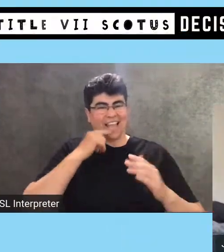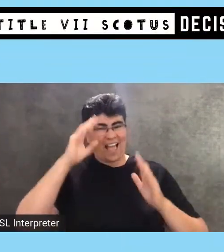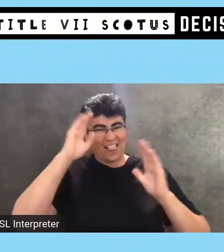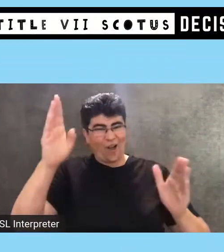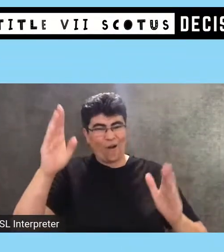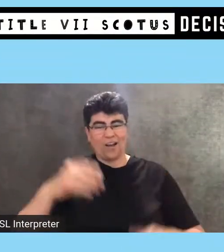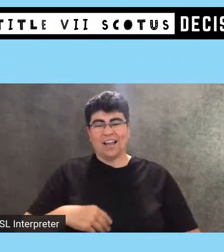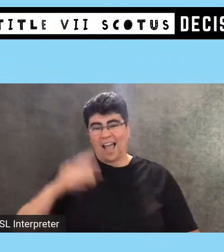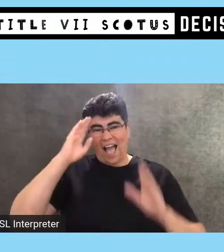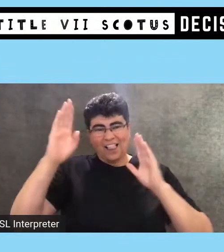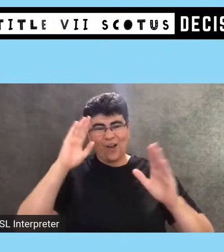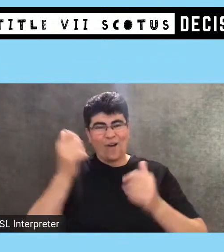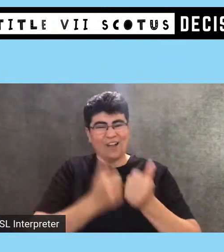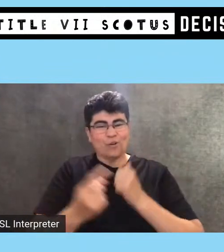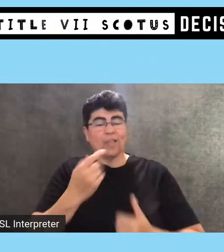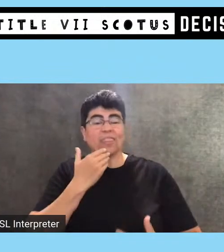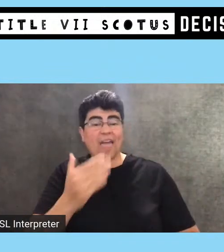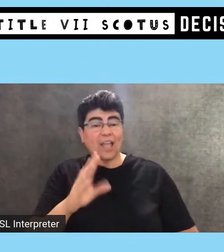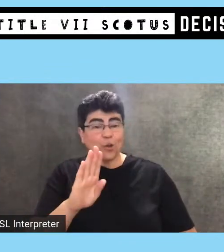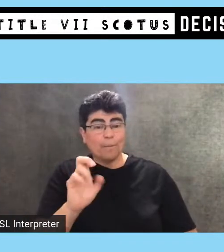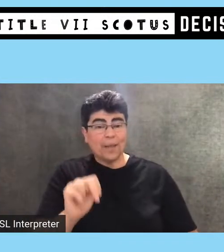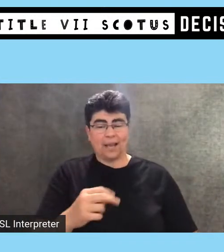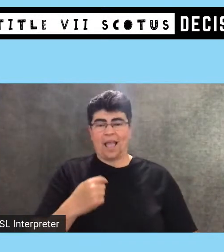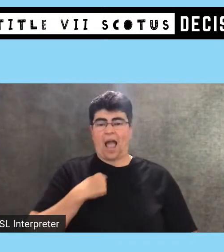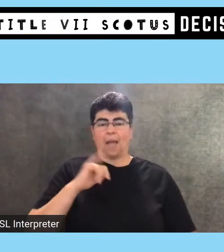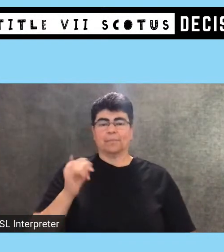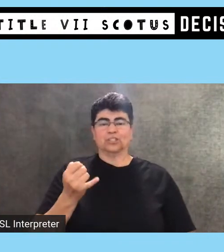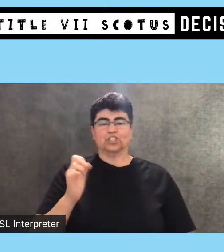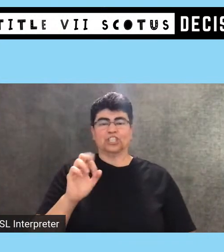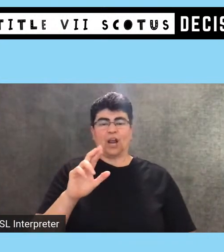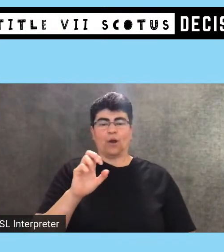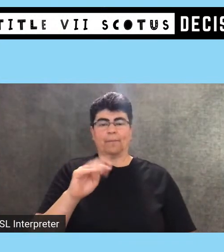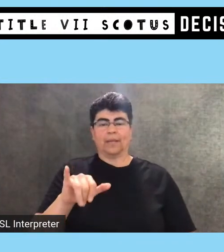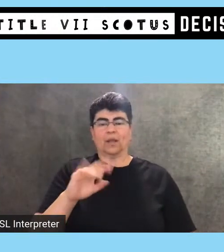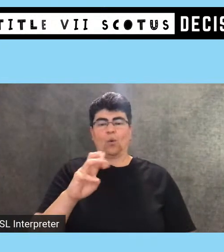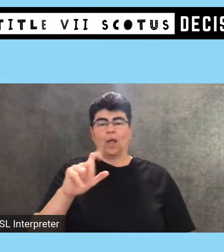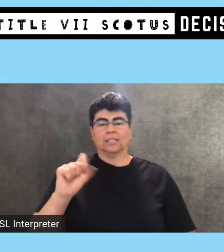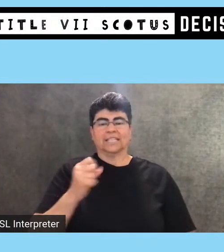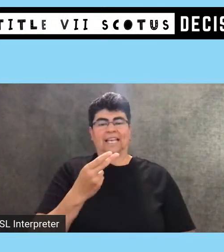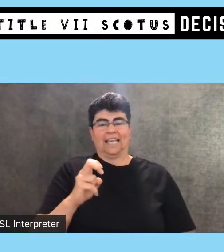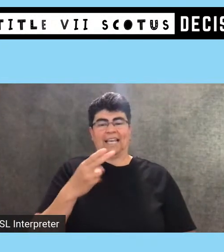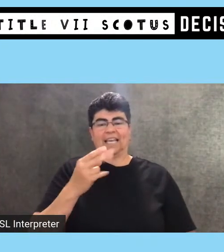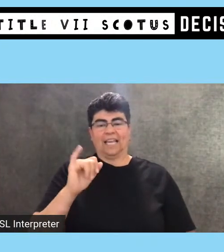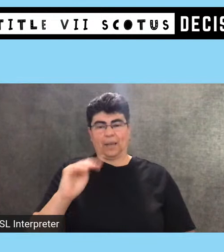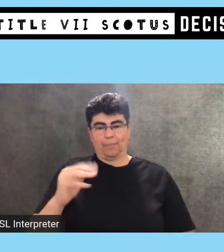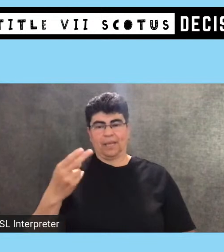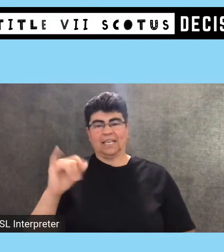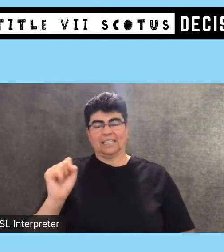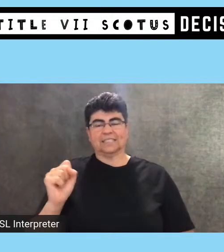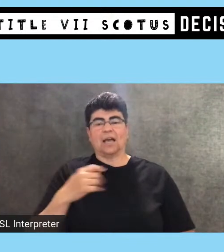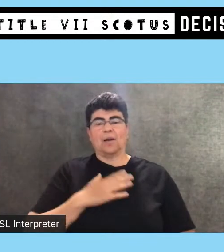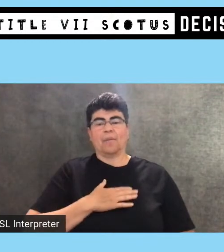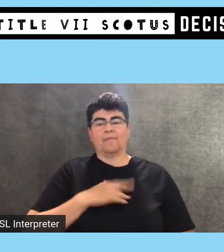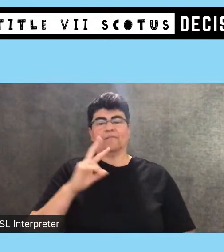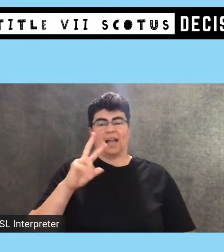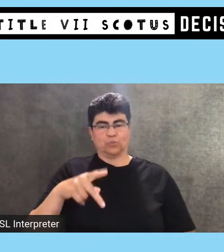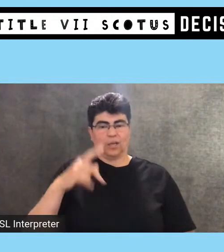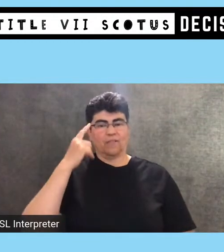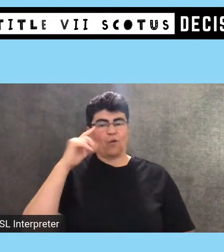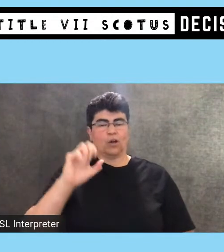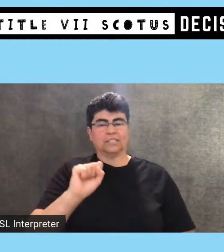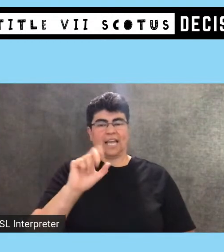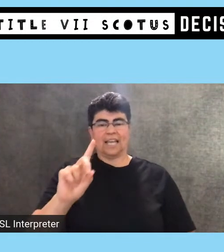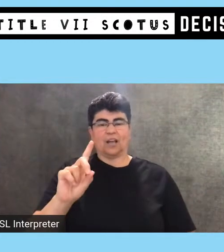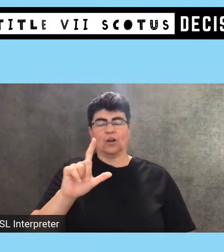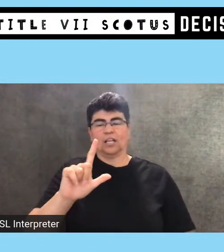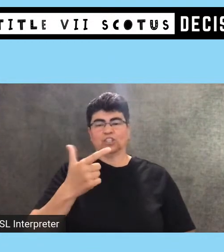Hello, everyone. Thank you, Ben. I'm Jeremy Wells, he, him, his pronouns. I'm Vice President of the San Diego Black